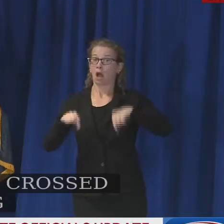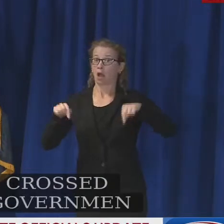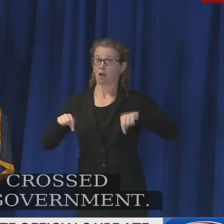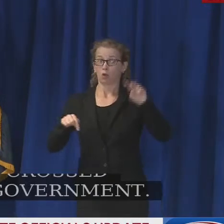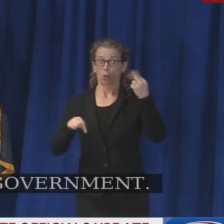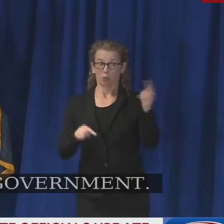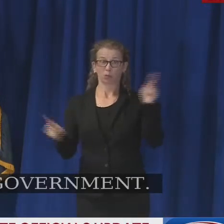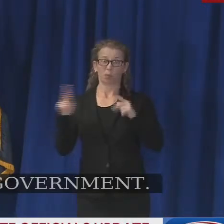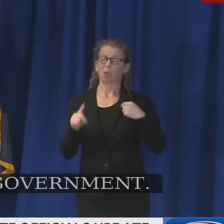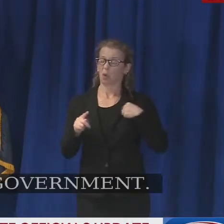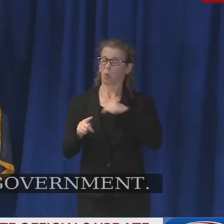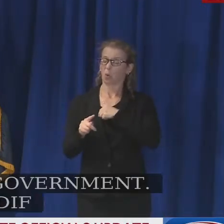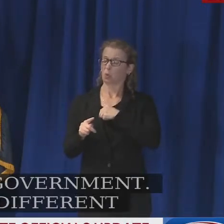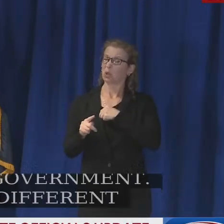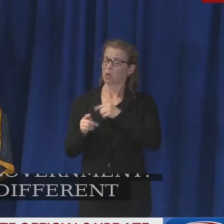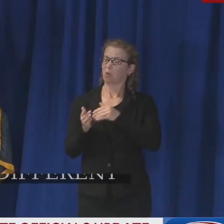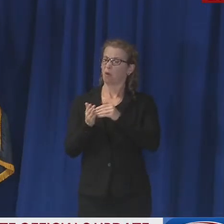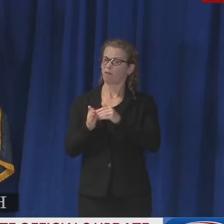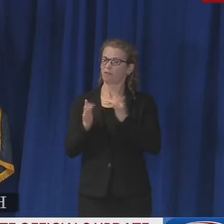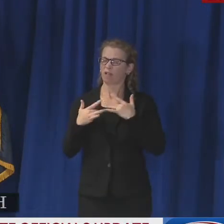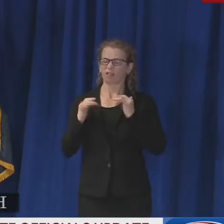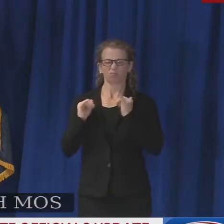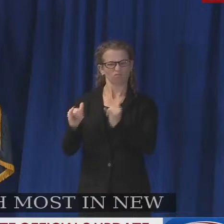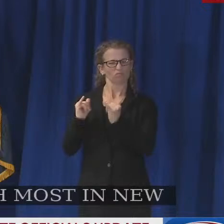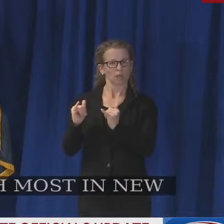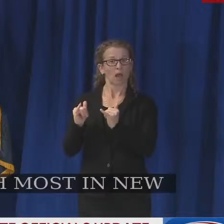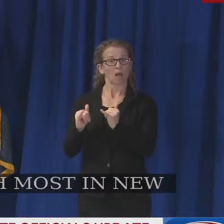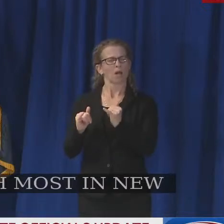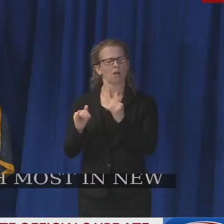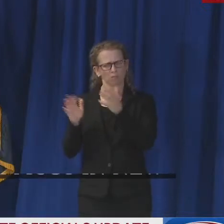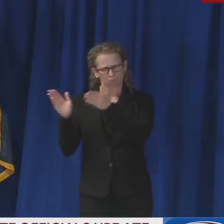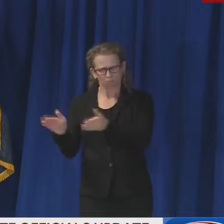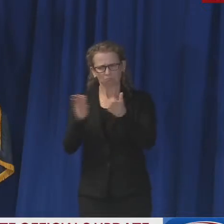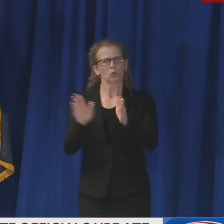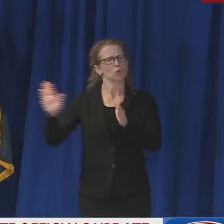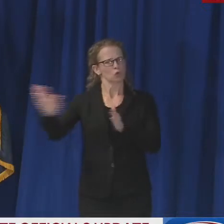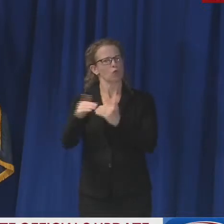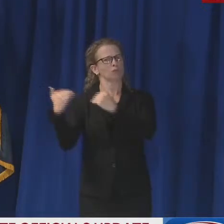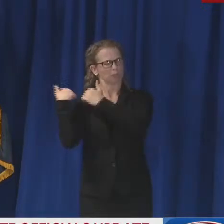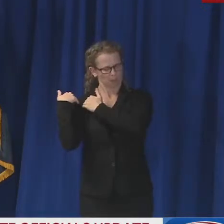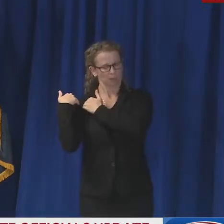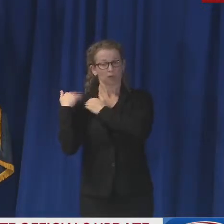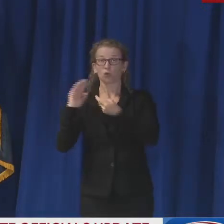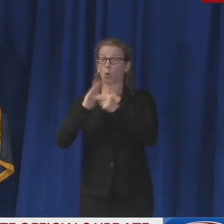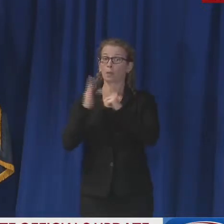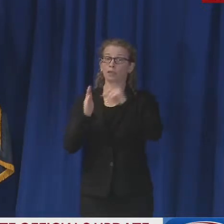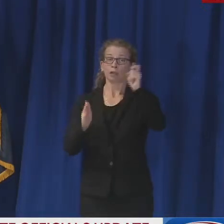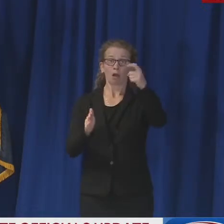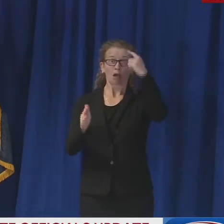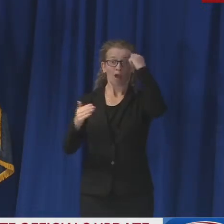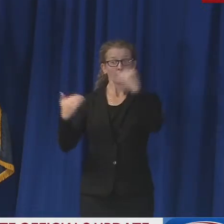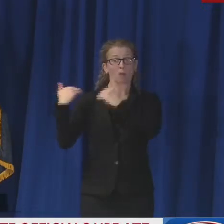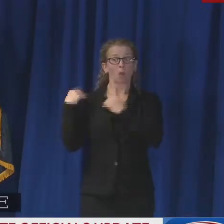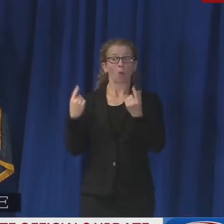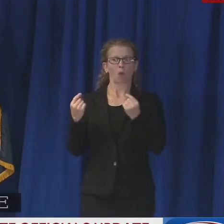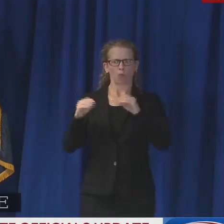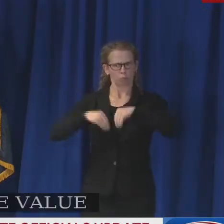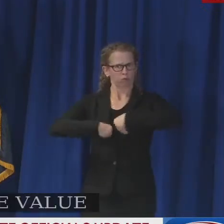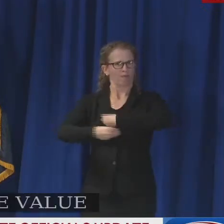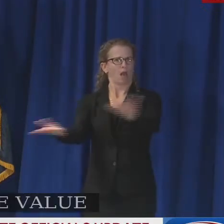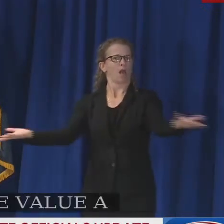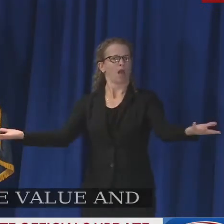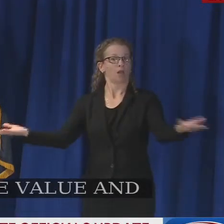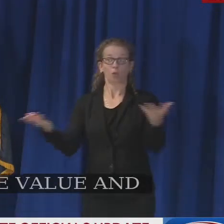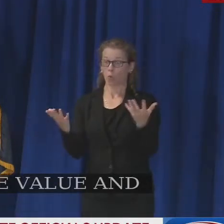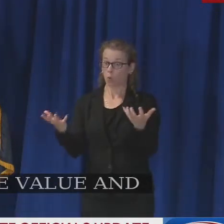Hampshire, where we understand the value and the power of individual responsibility. So it's the government's job just to provide that open door of, if you want